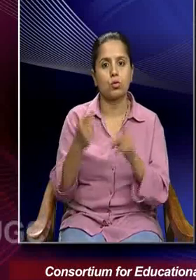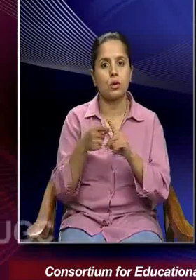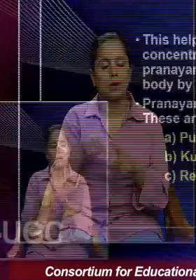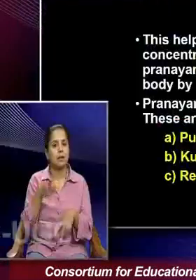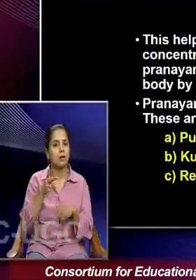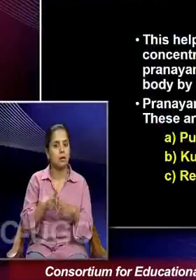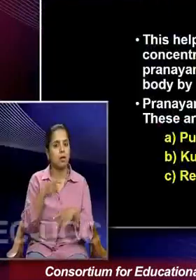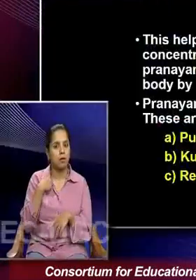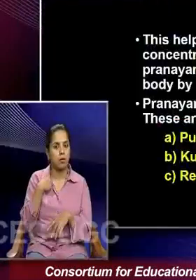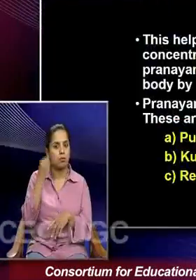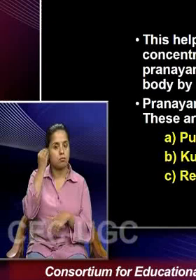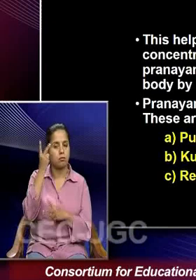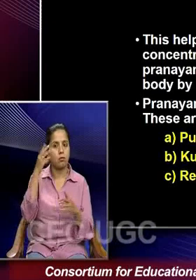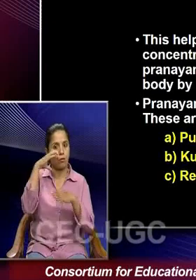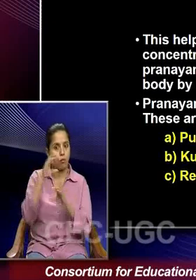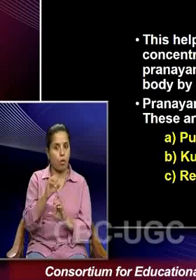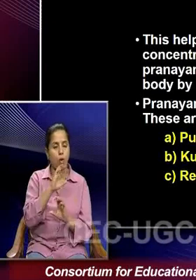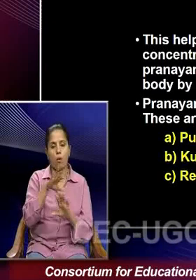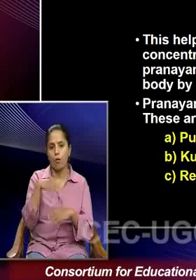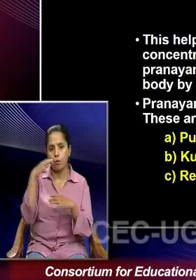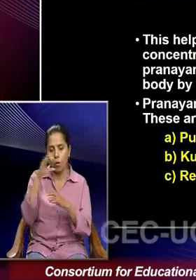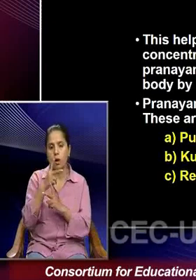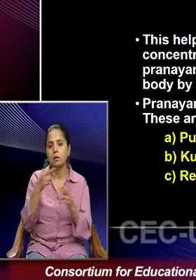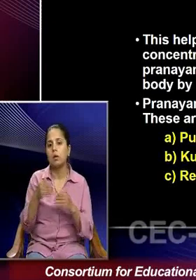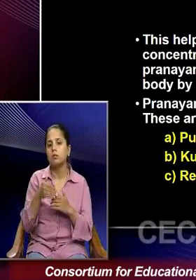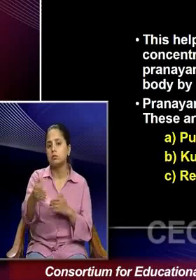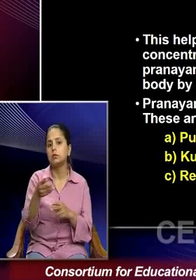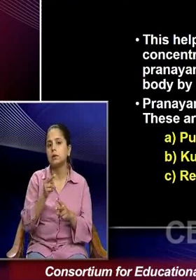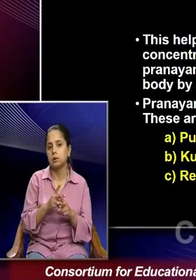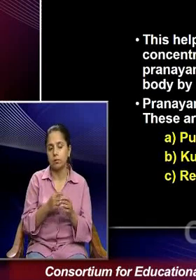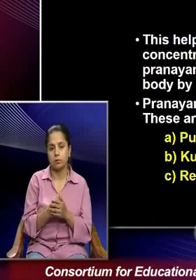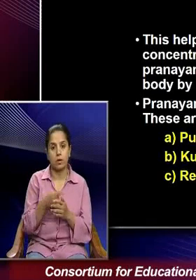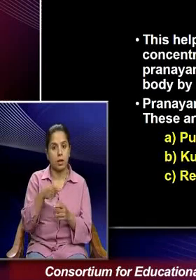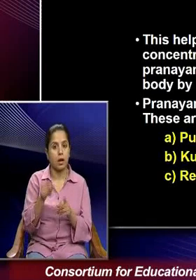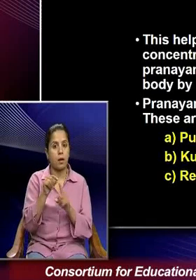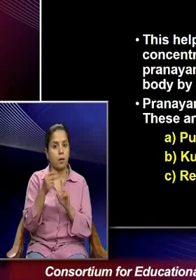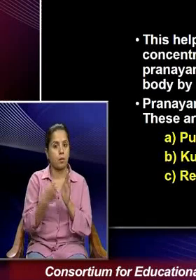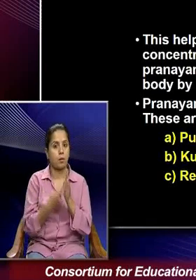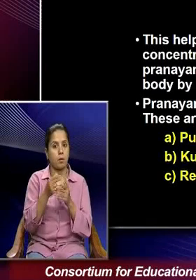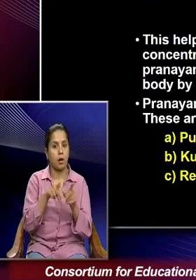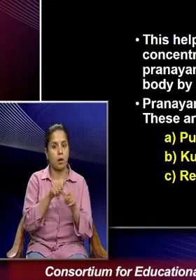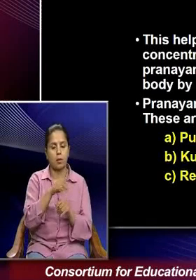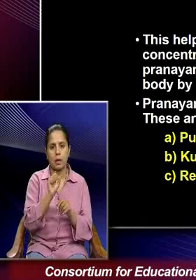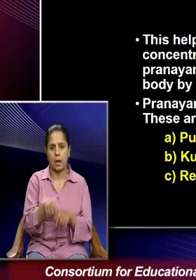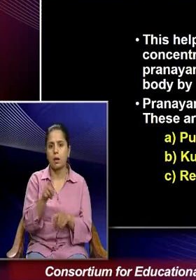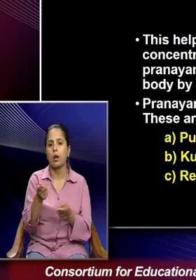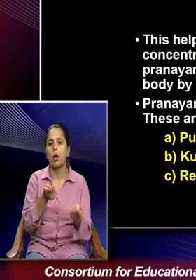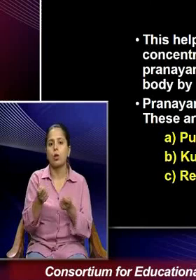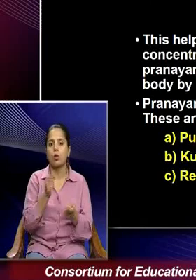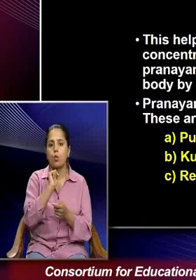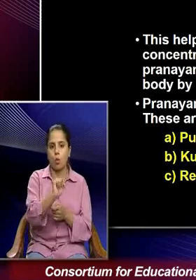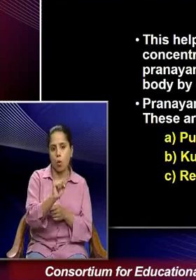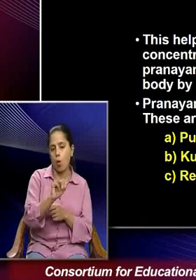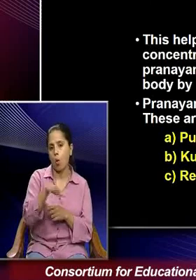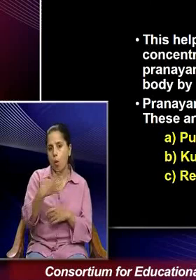remain concentrated and focused. So through pranayam, one can control his or